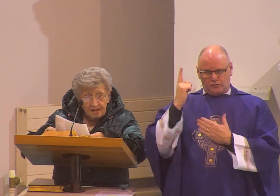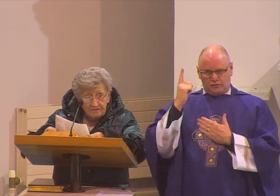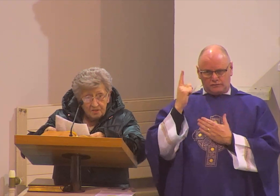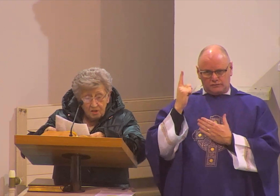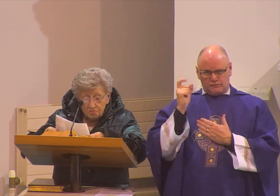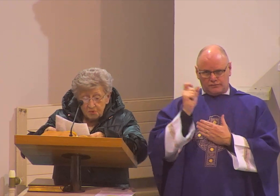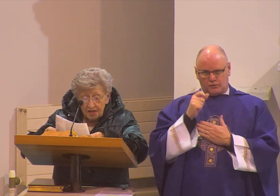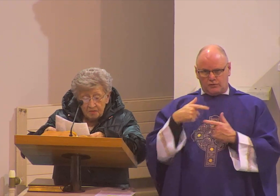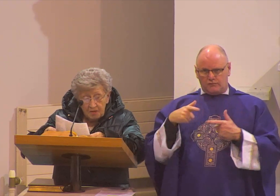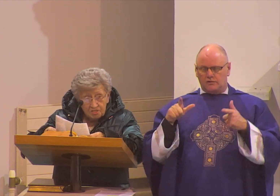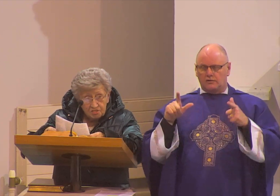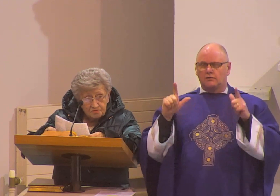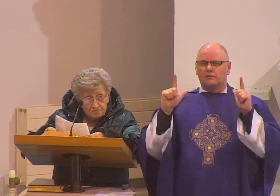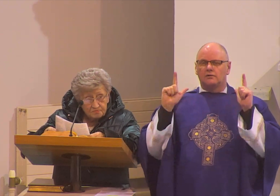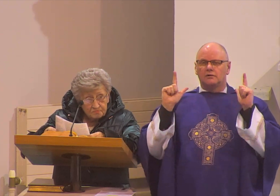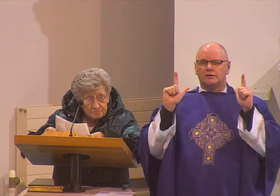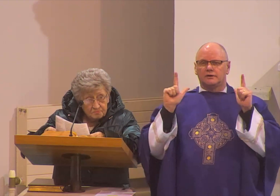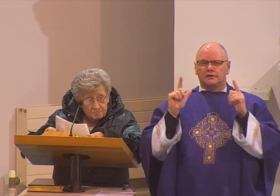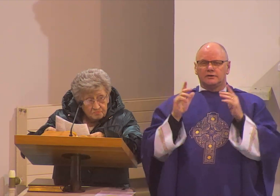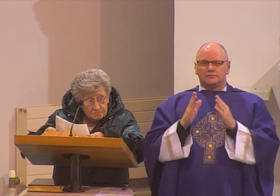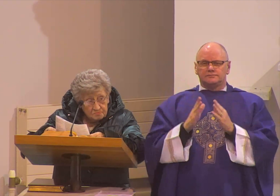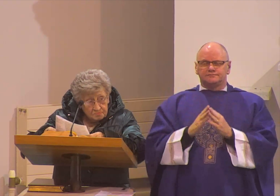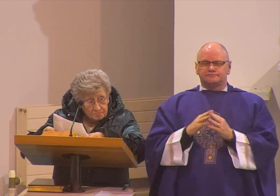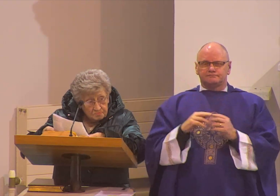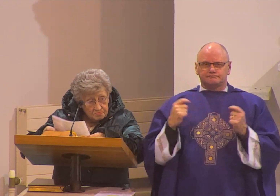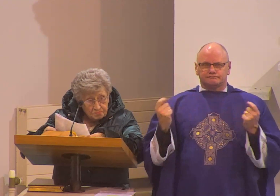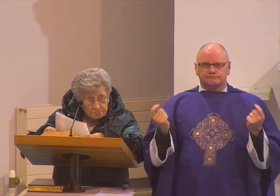Please stand for the gospel acclamation.